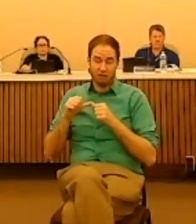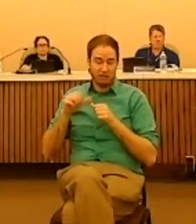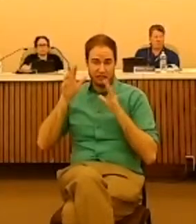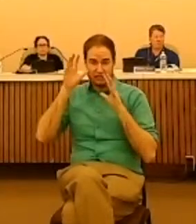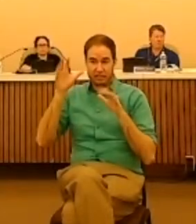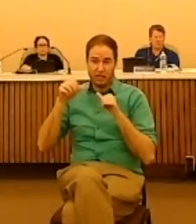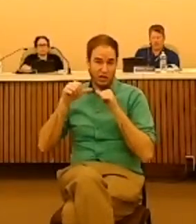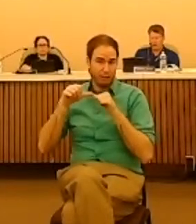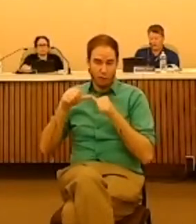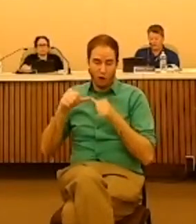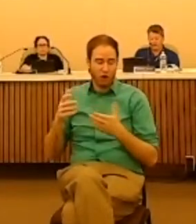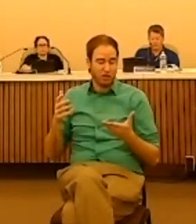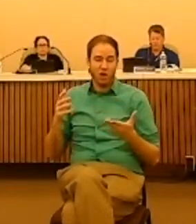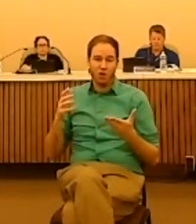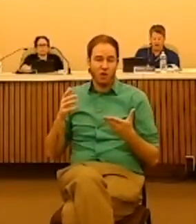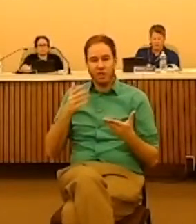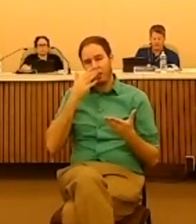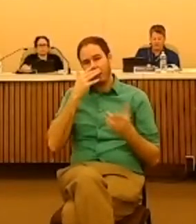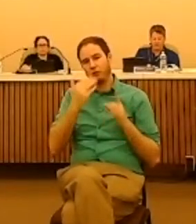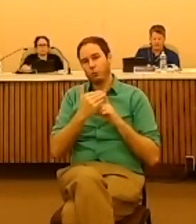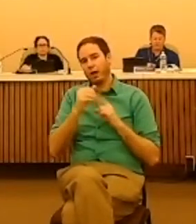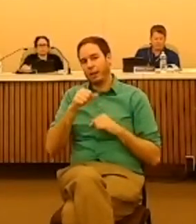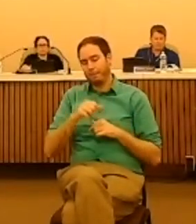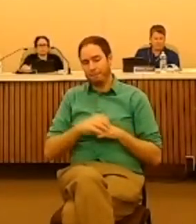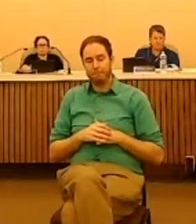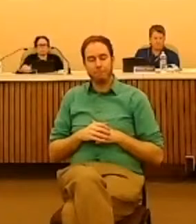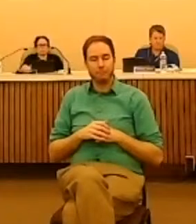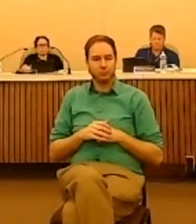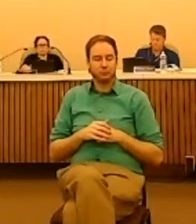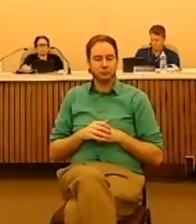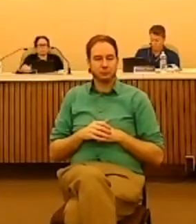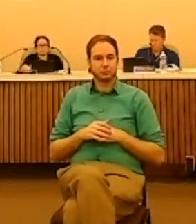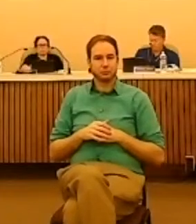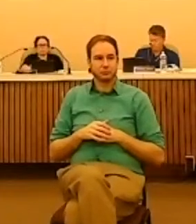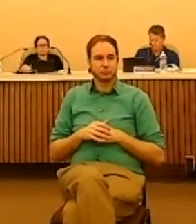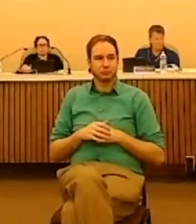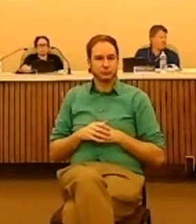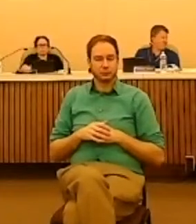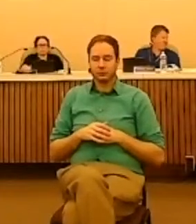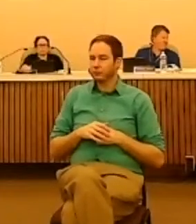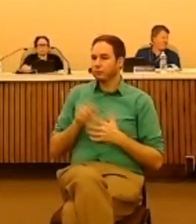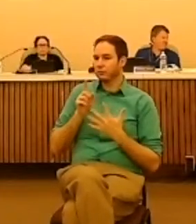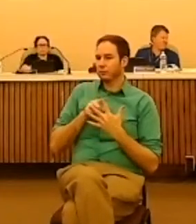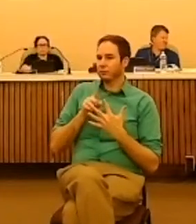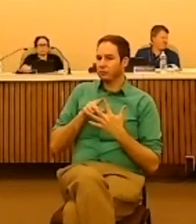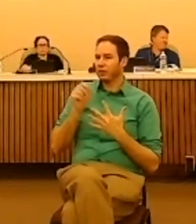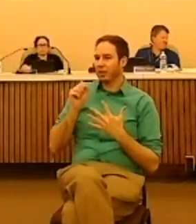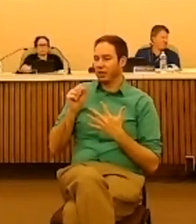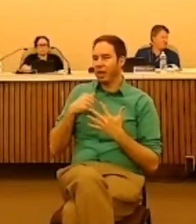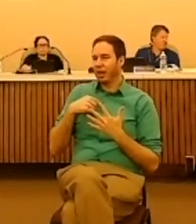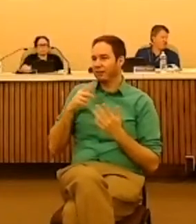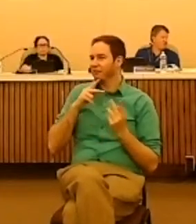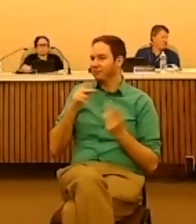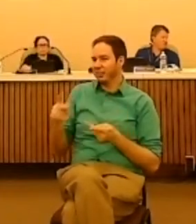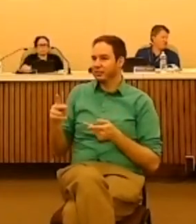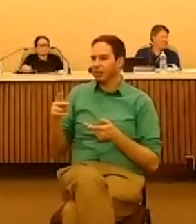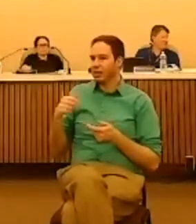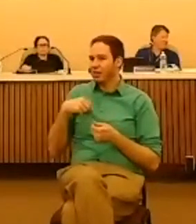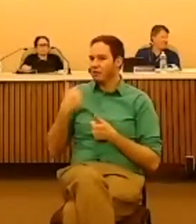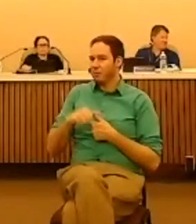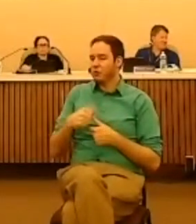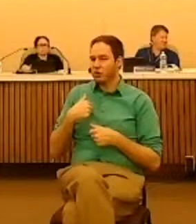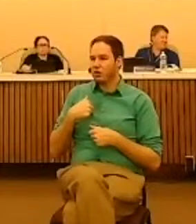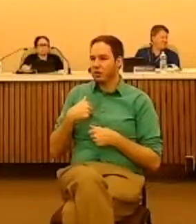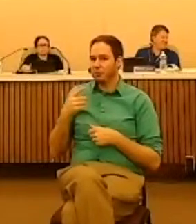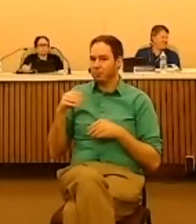well. So thank you for reminding me of that. Yeah, I have the everbodies that were planted,